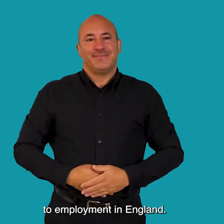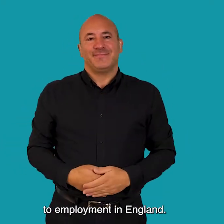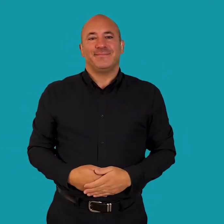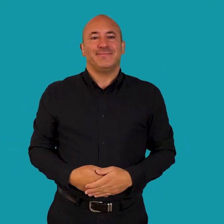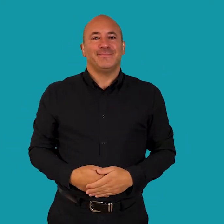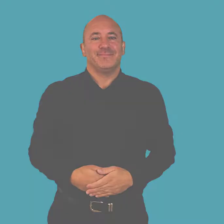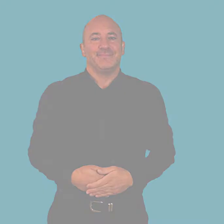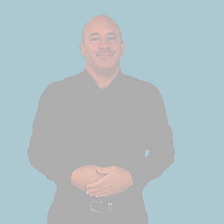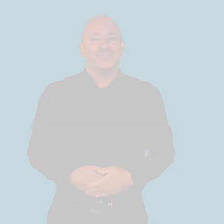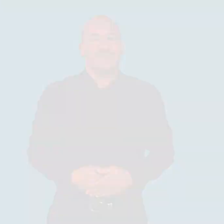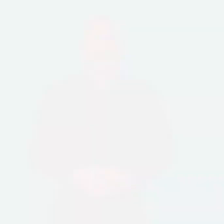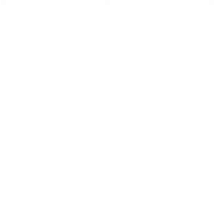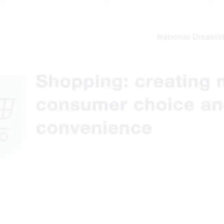England.